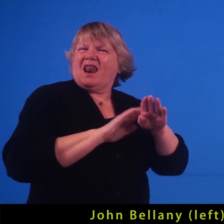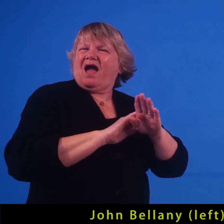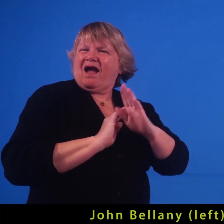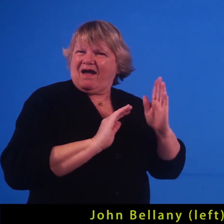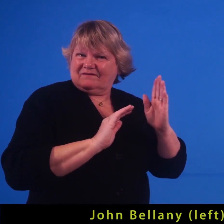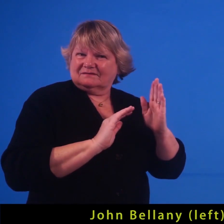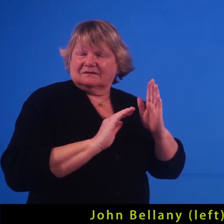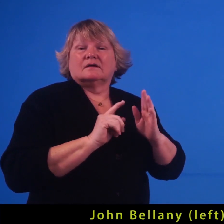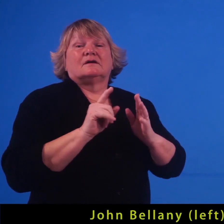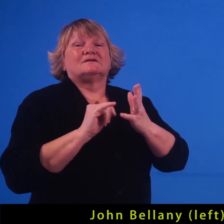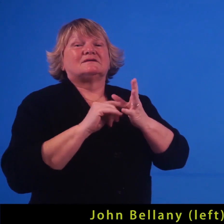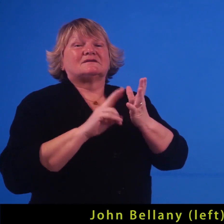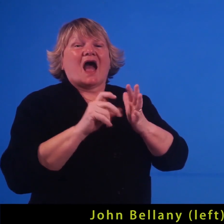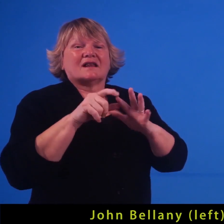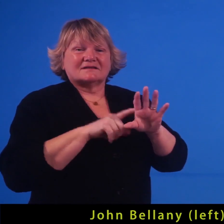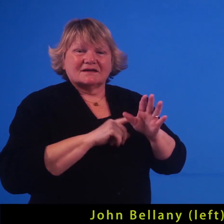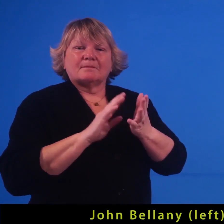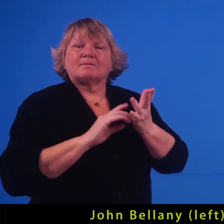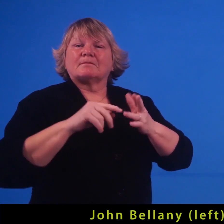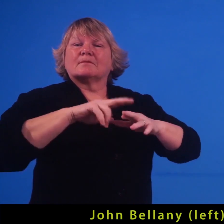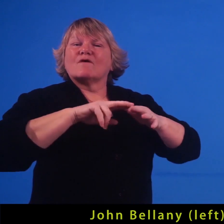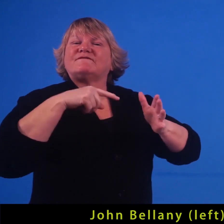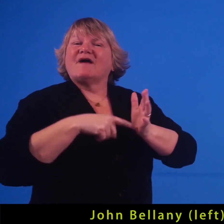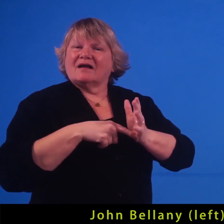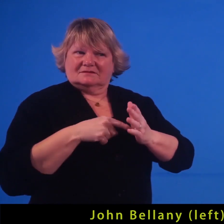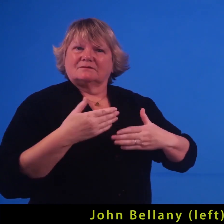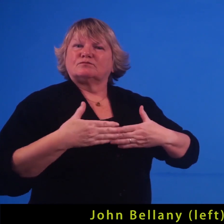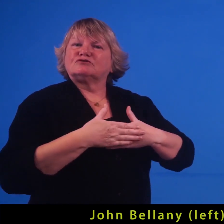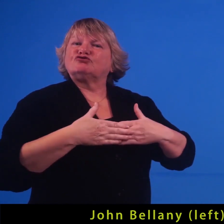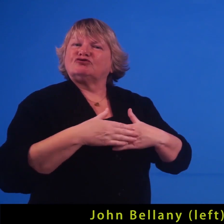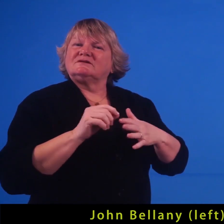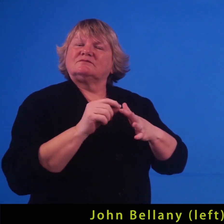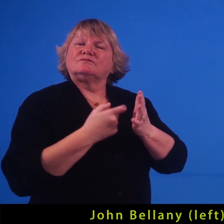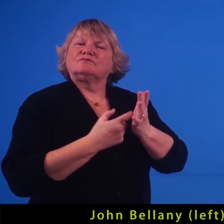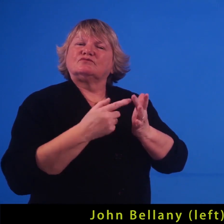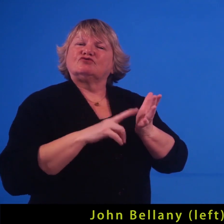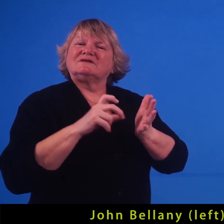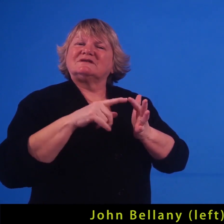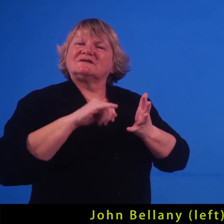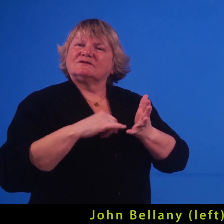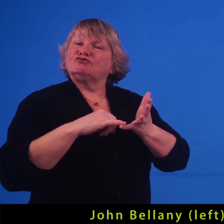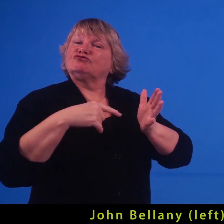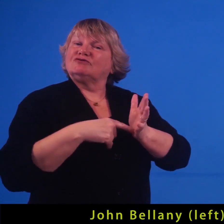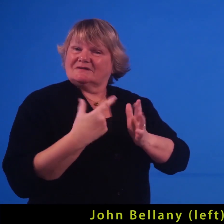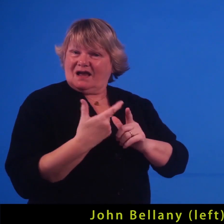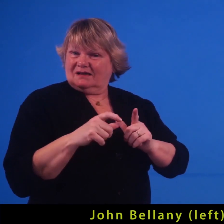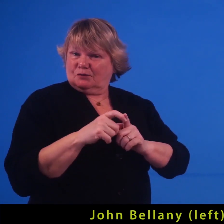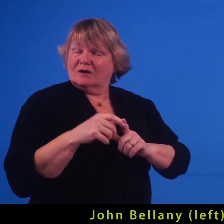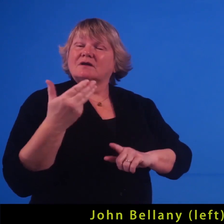John Bellany, left, and Sandy Moffat, Princes Street, Edinburgh,